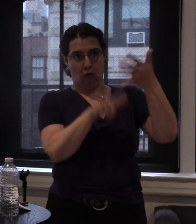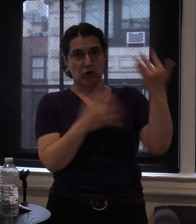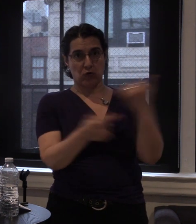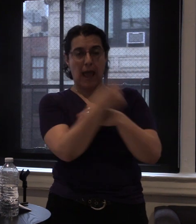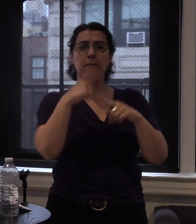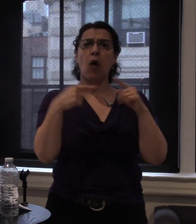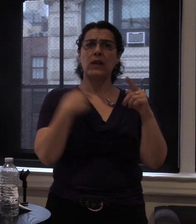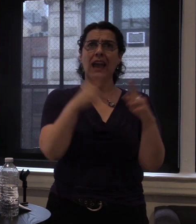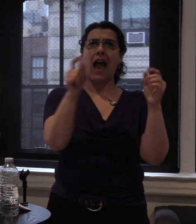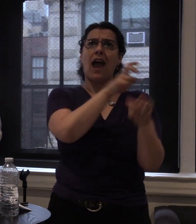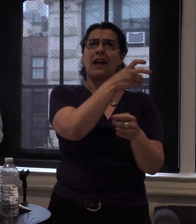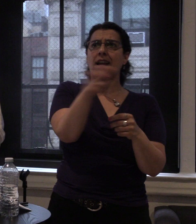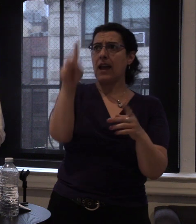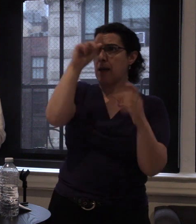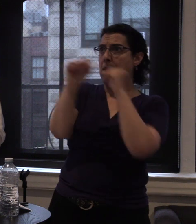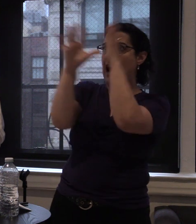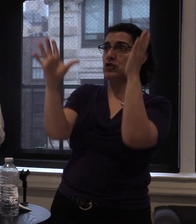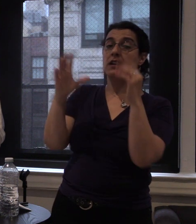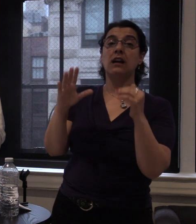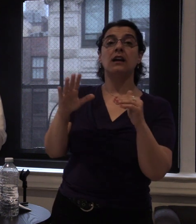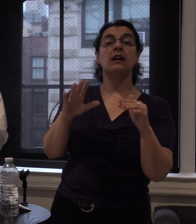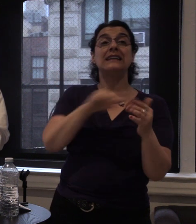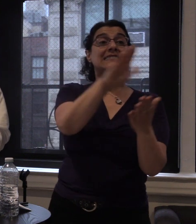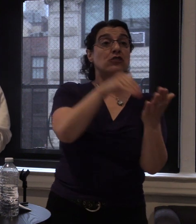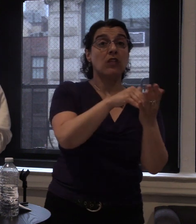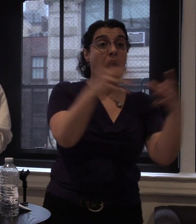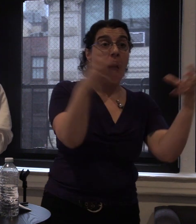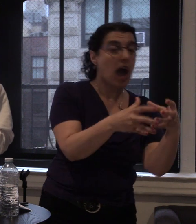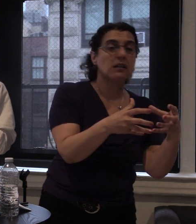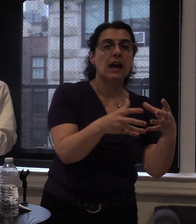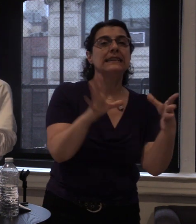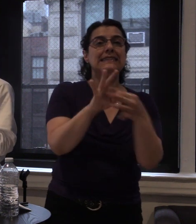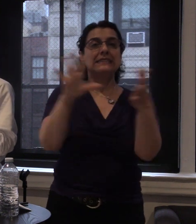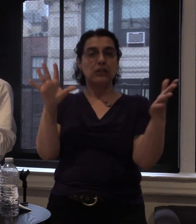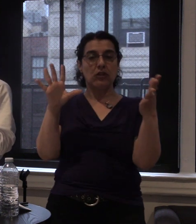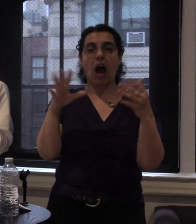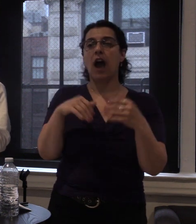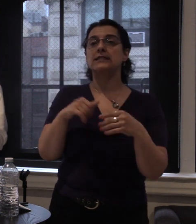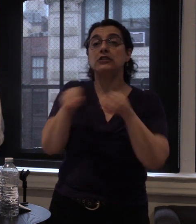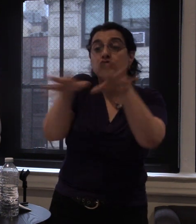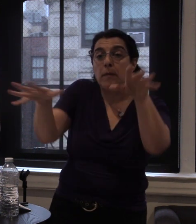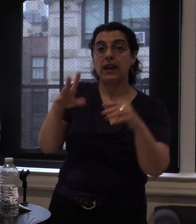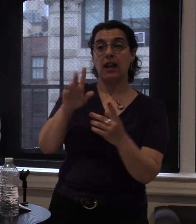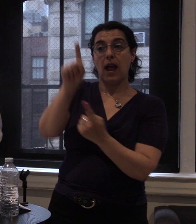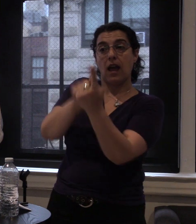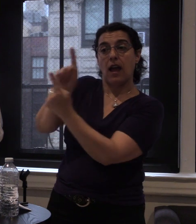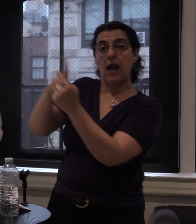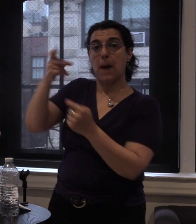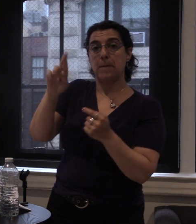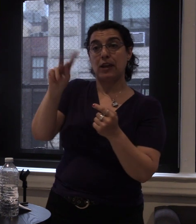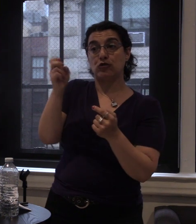could imagine a world where decentralized, distributed, And peer-to-peer network could be other forms